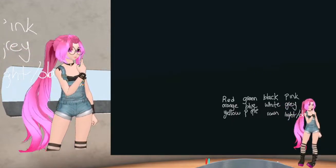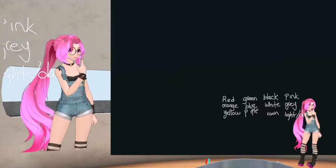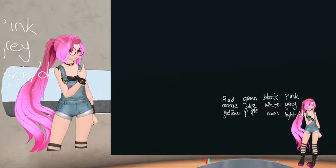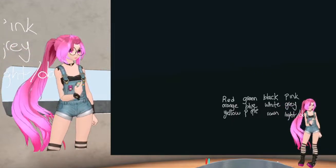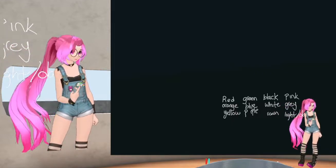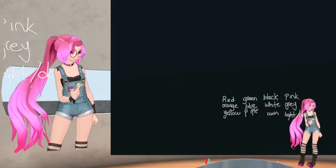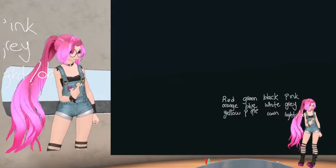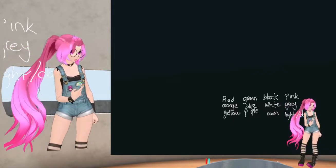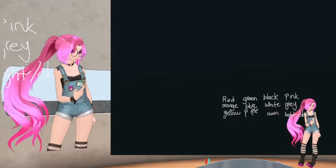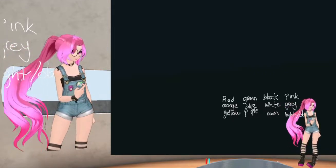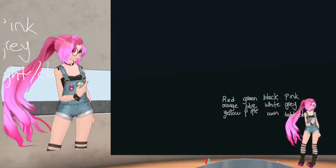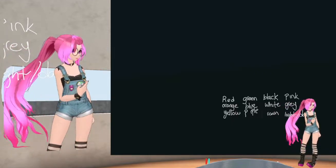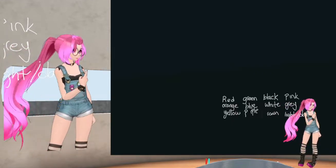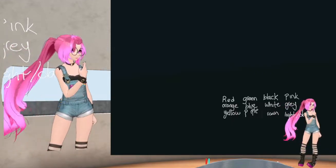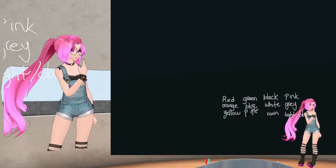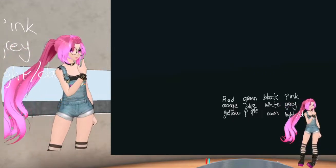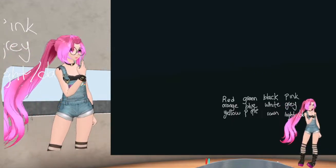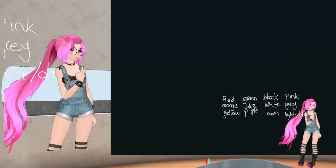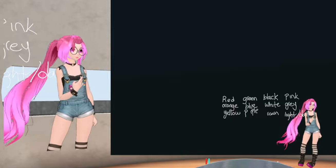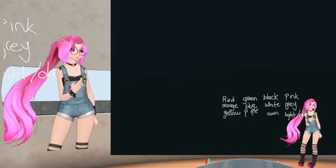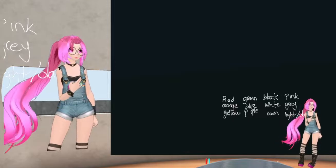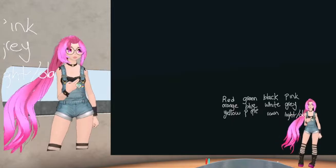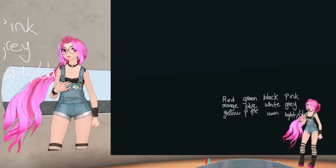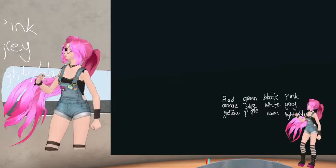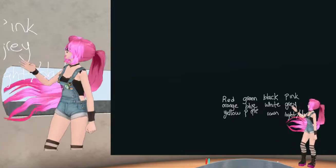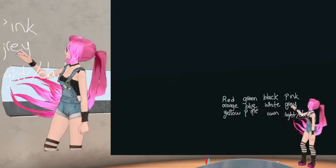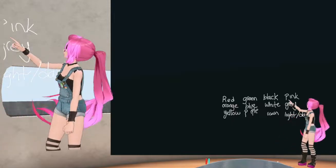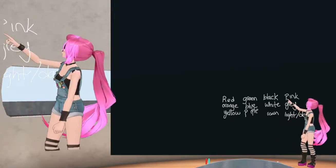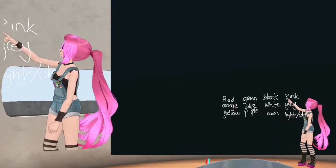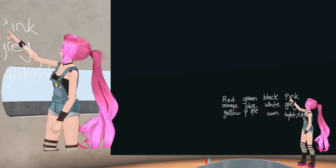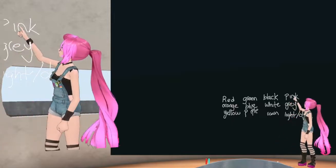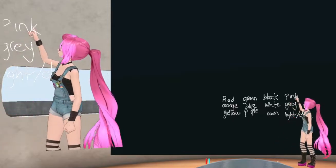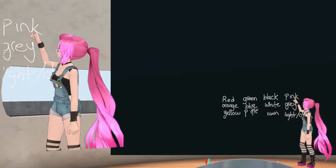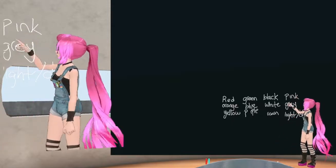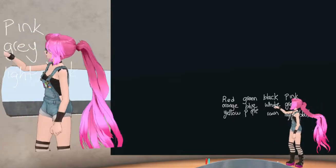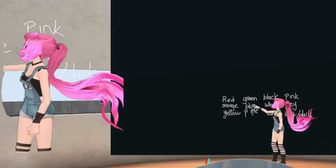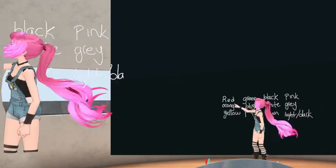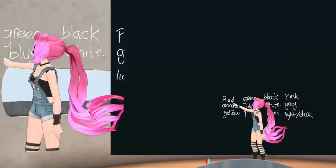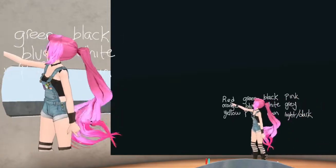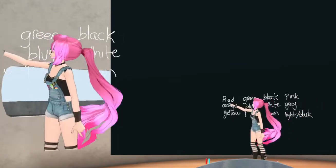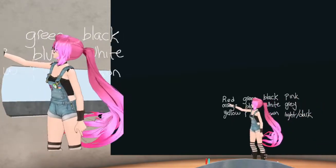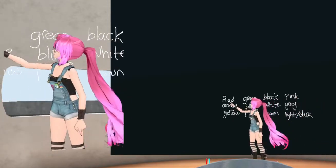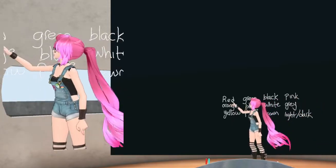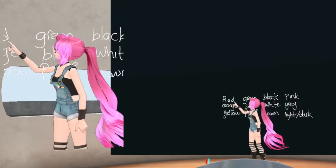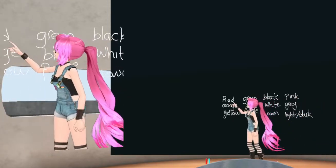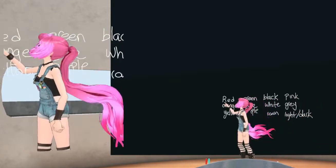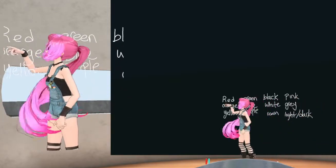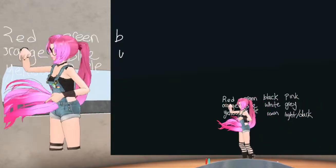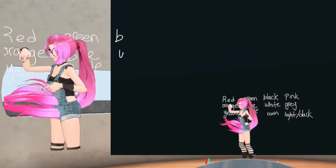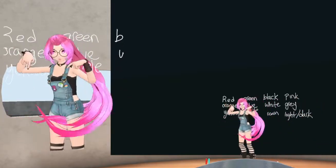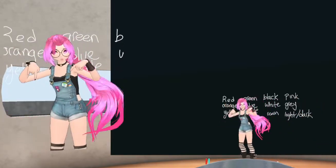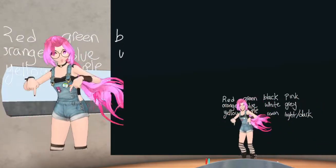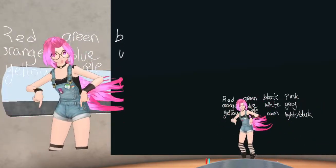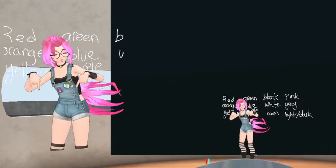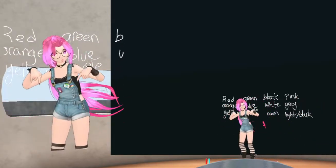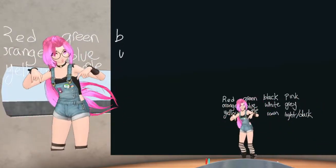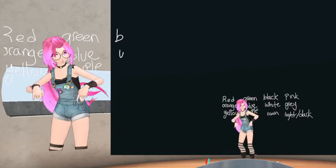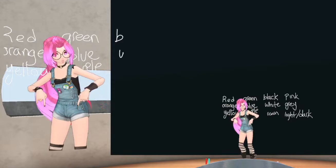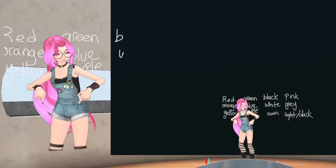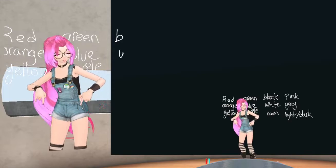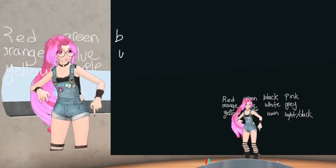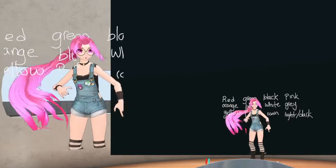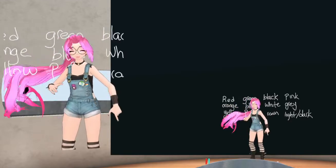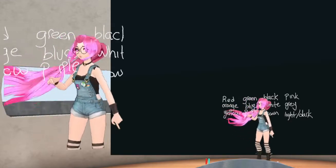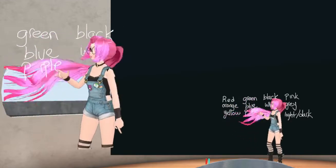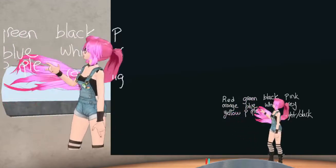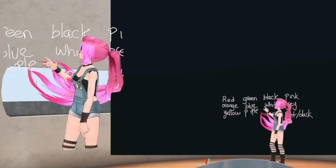red. Down. Down. So pink and red both go down.